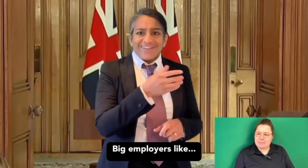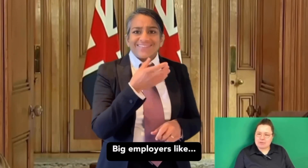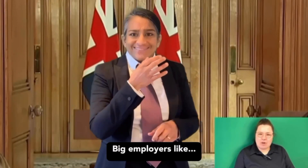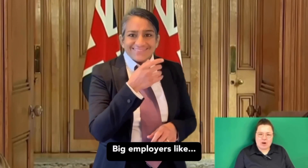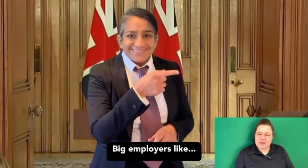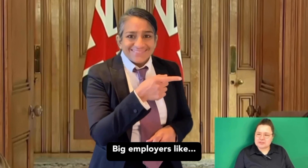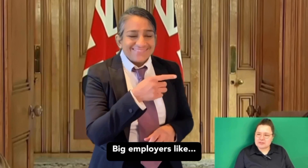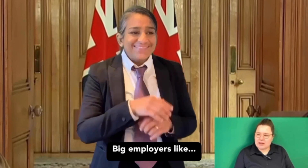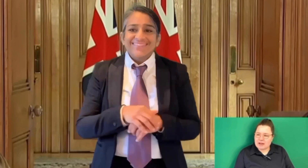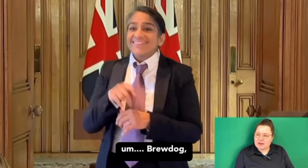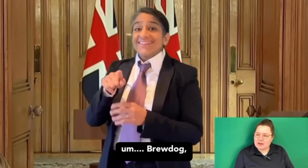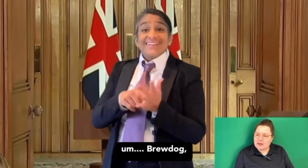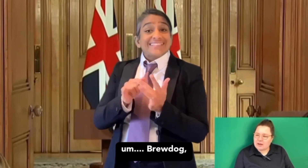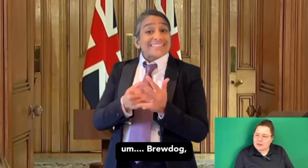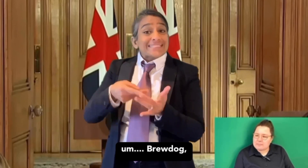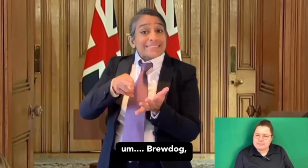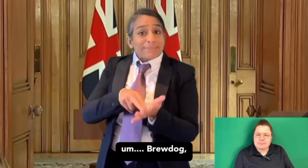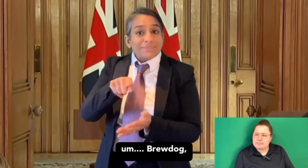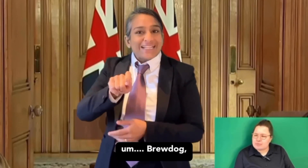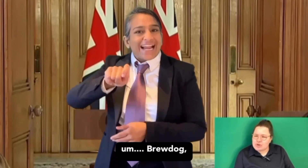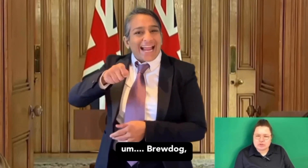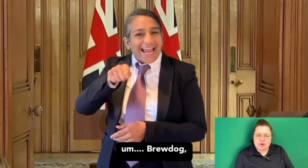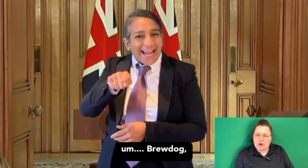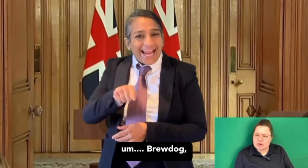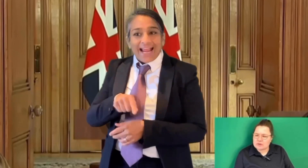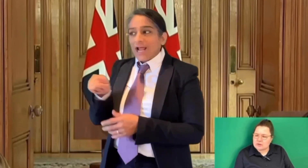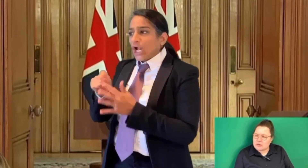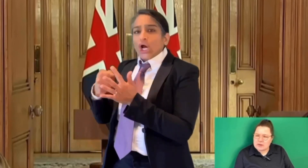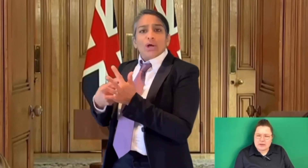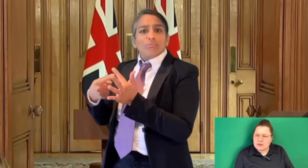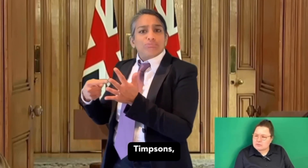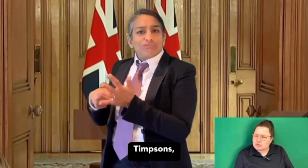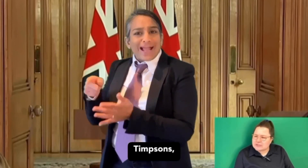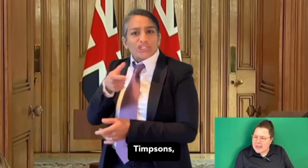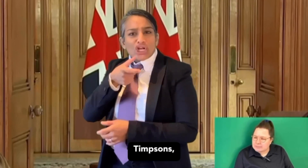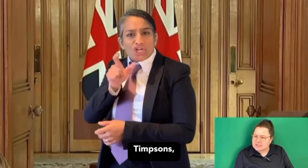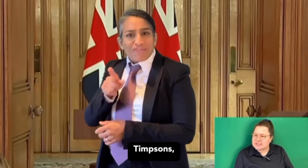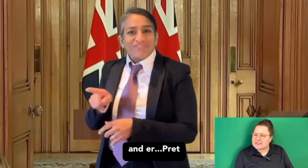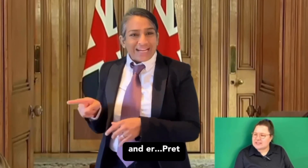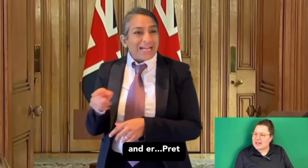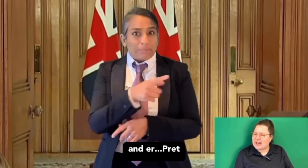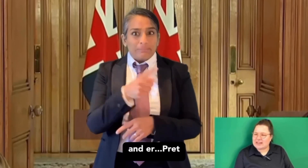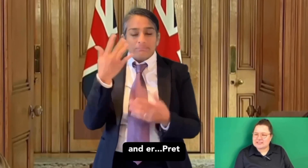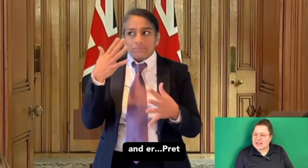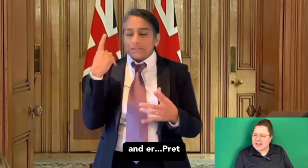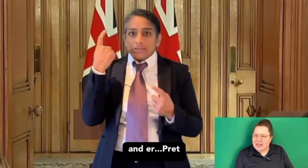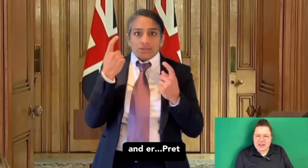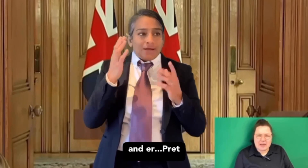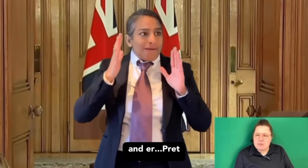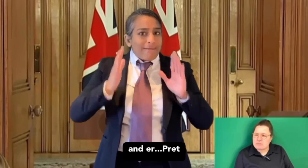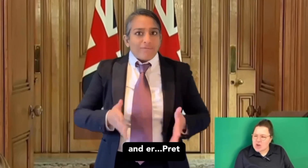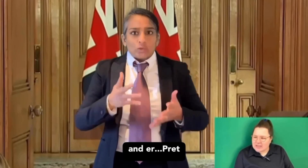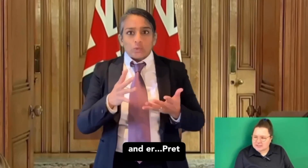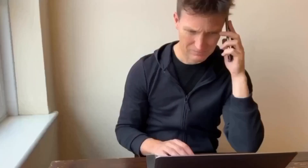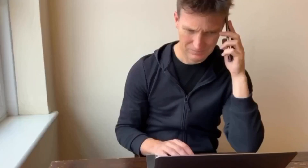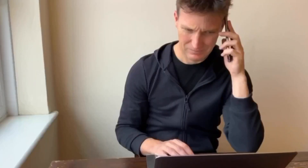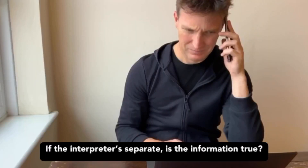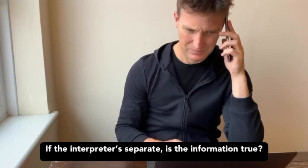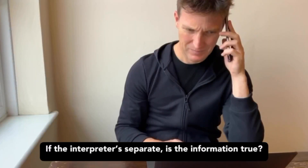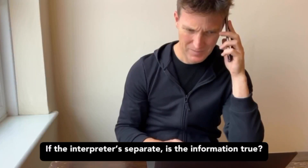Big employers like Brewdog, Thompson and